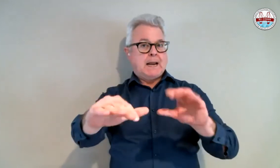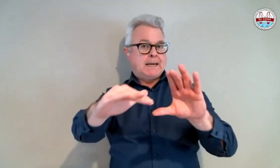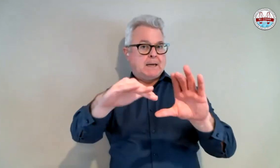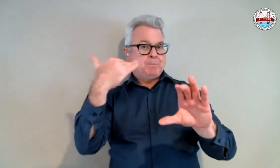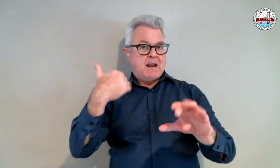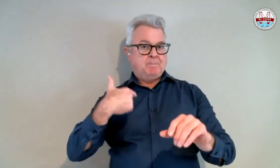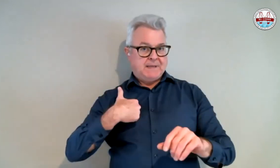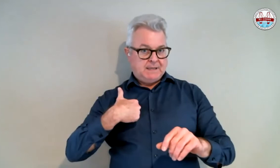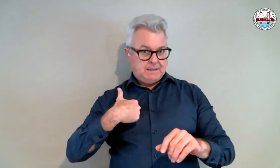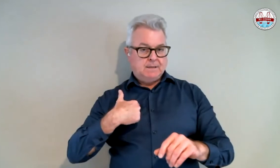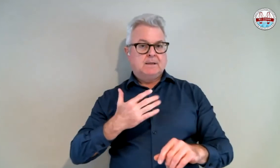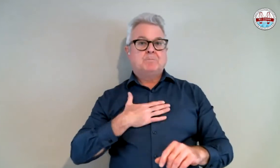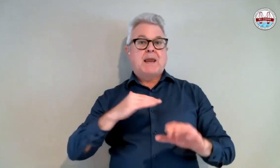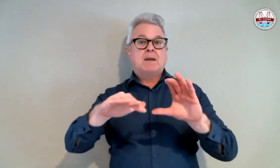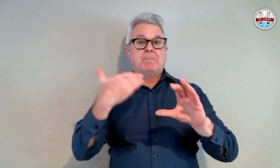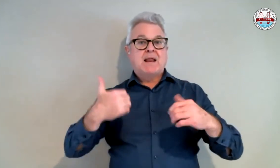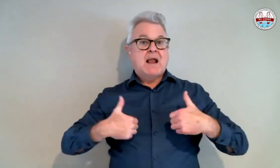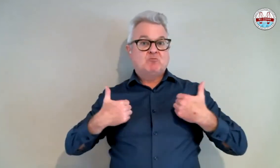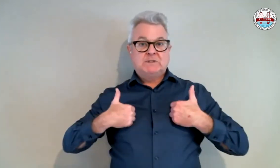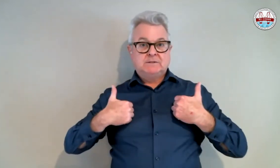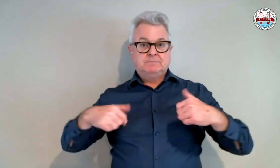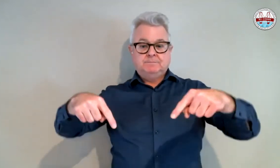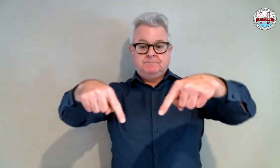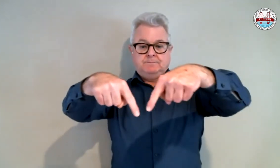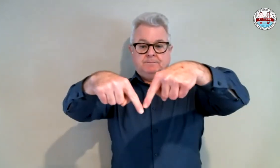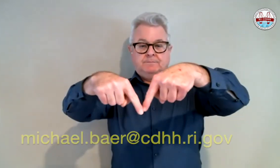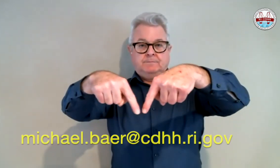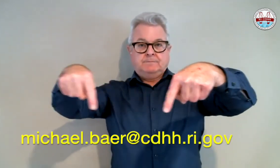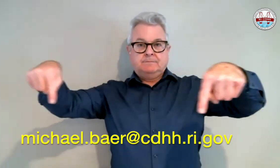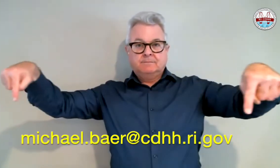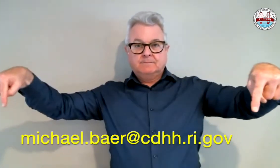401-216-5414, or you can send me an email. My email is as follows: